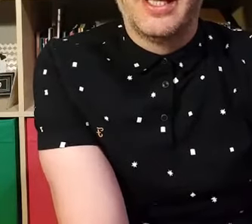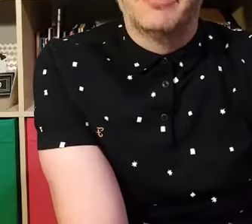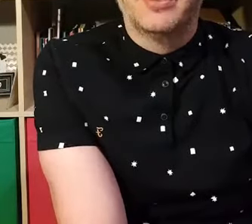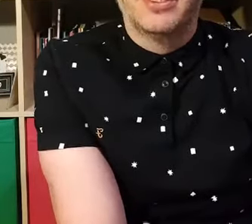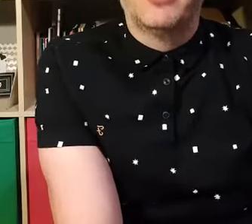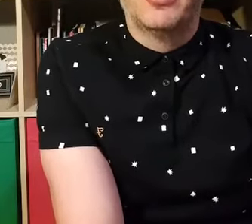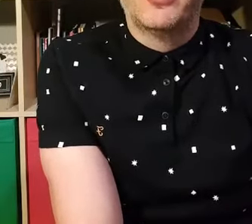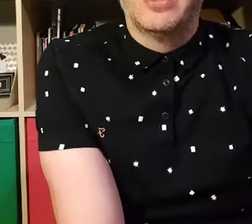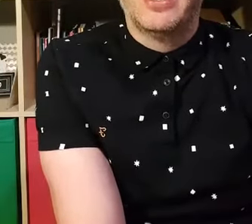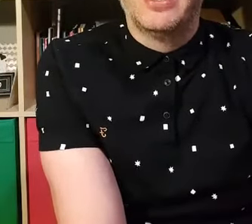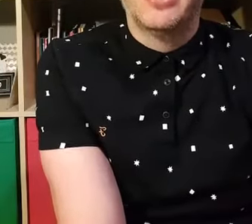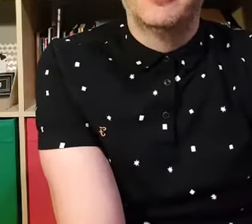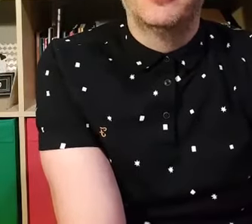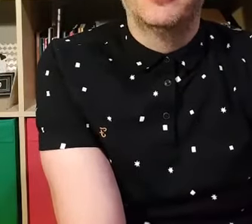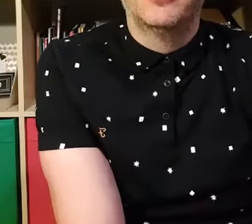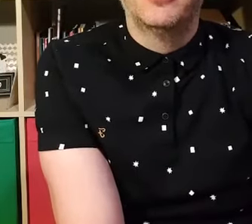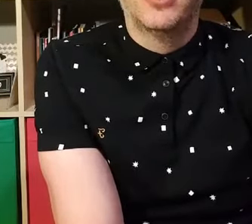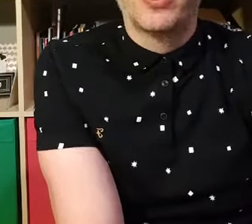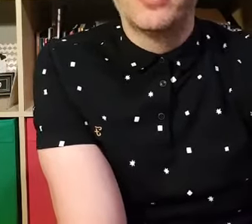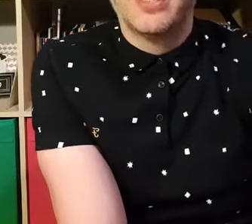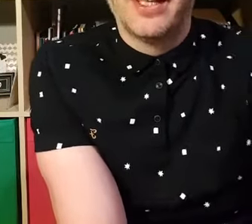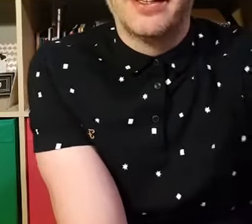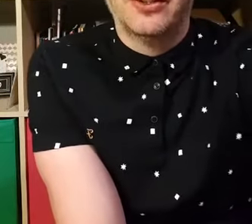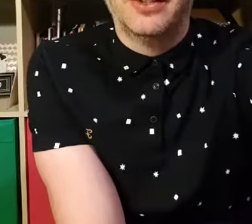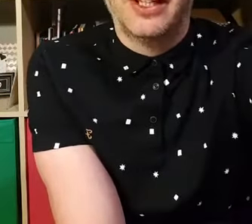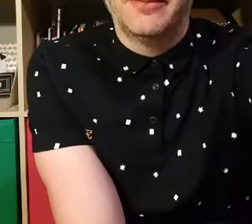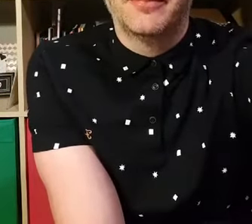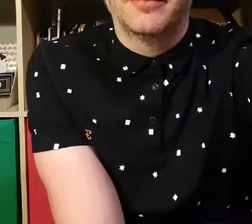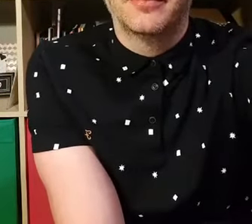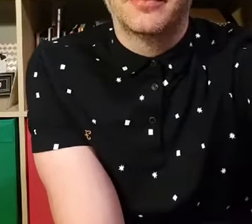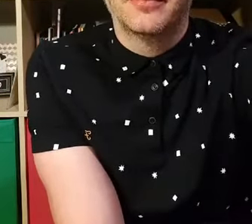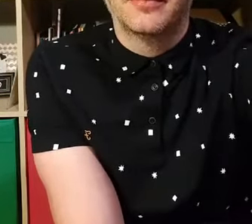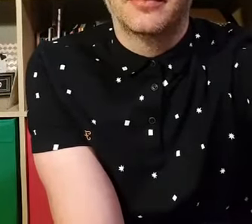Hi, Kate. If you want to send a request, Kate, lovely.